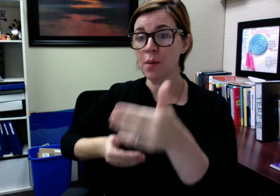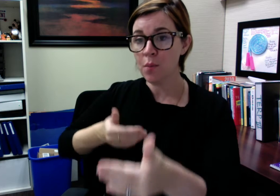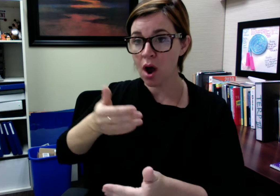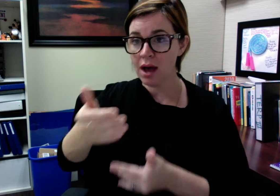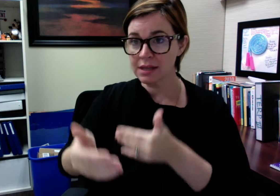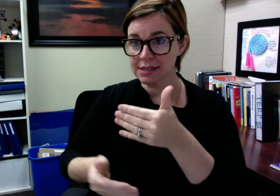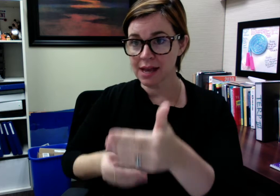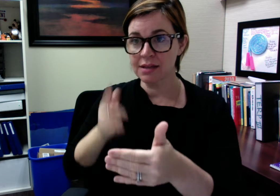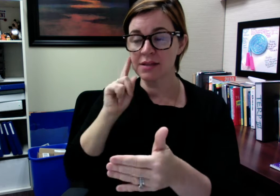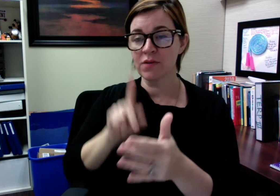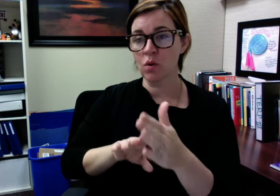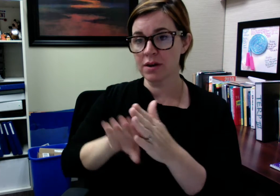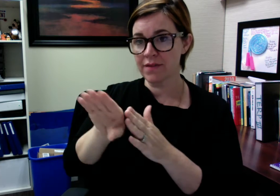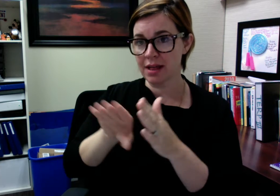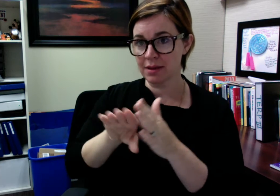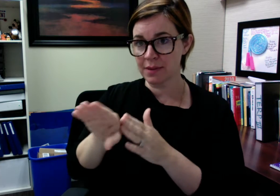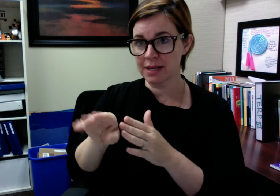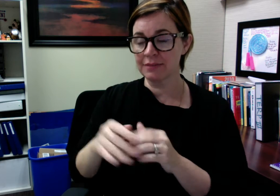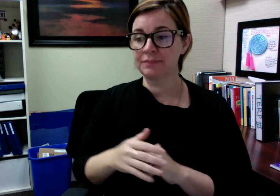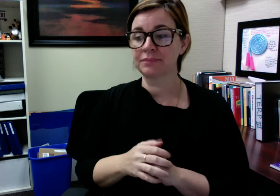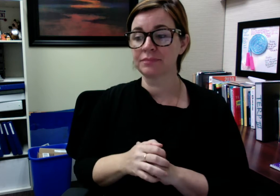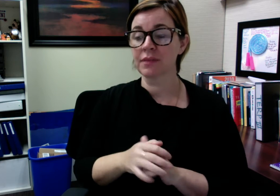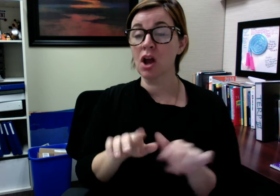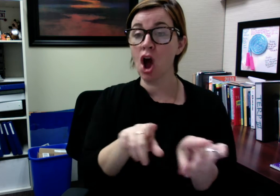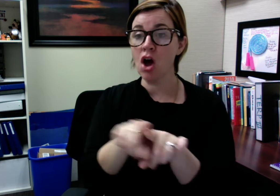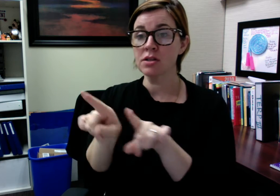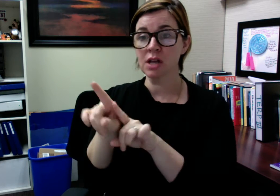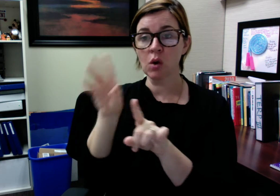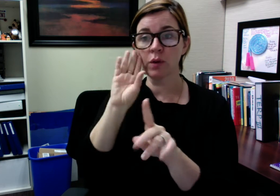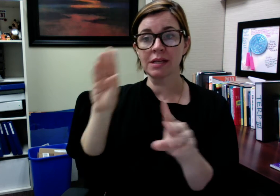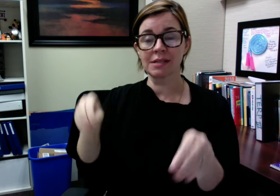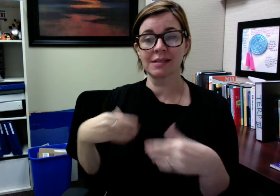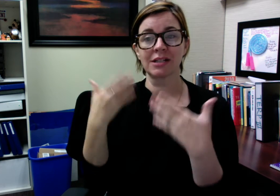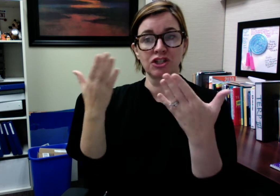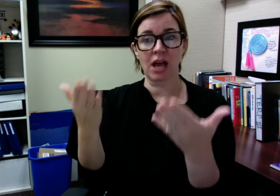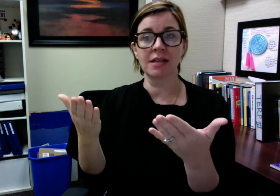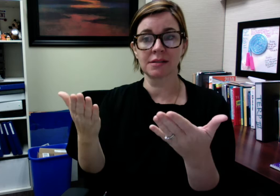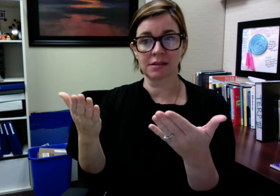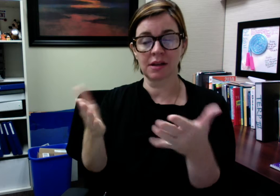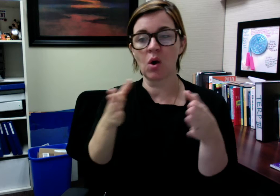and suggests ways in which the standards can be used.